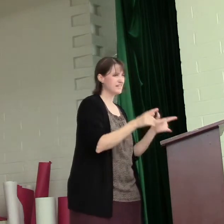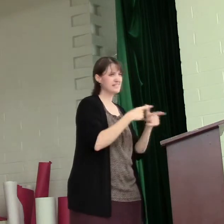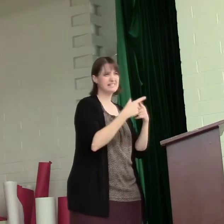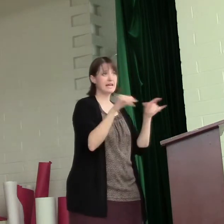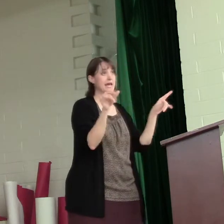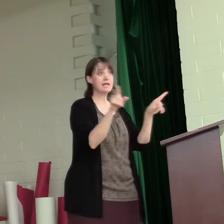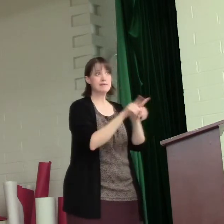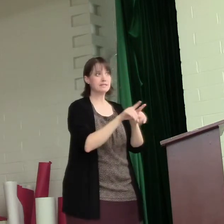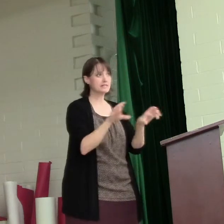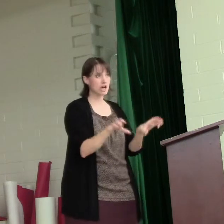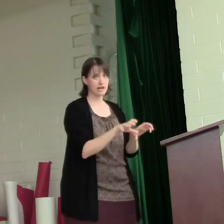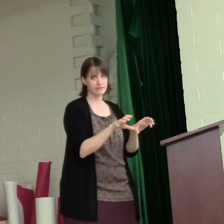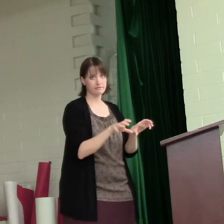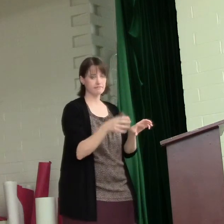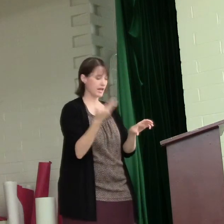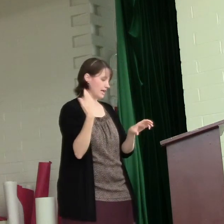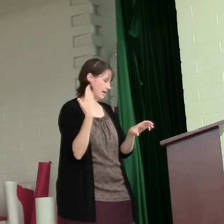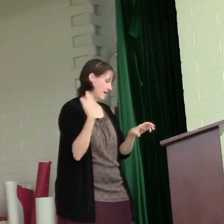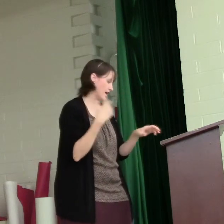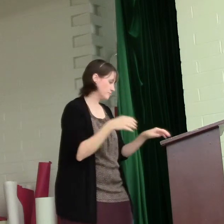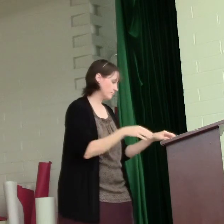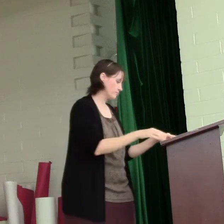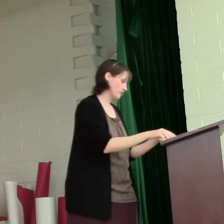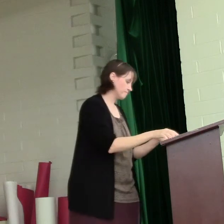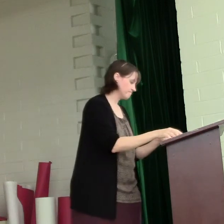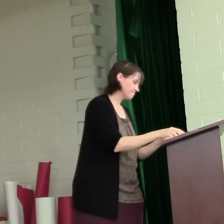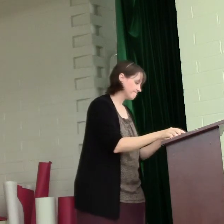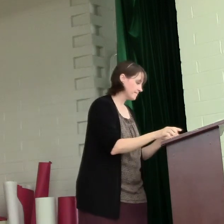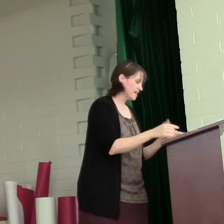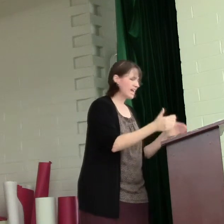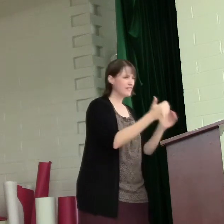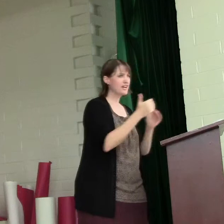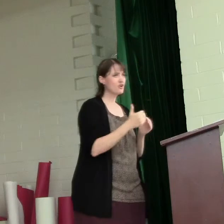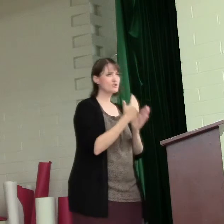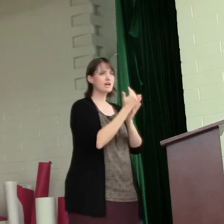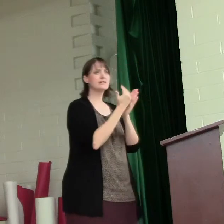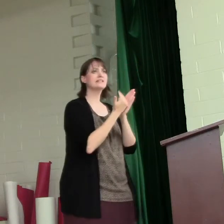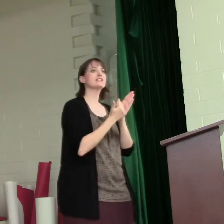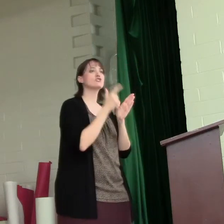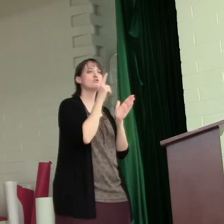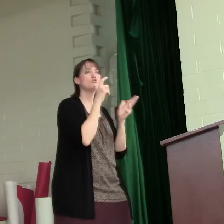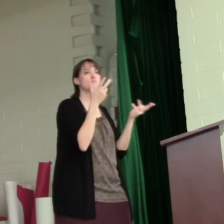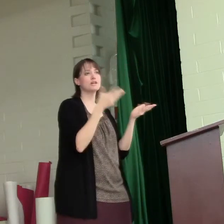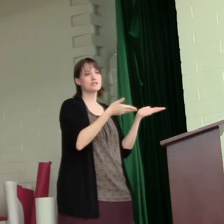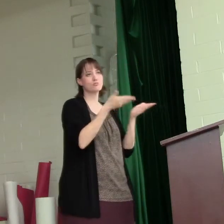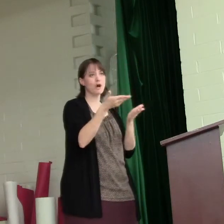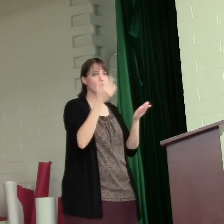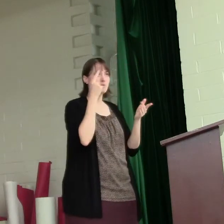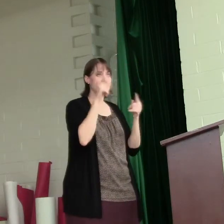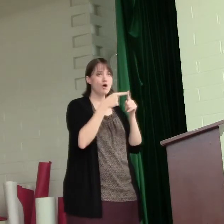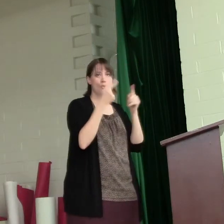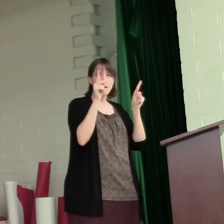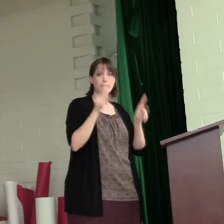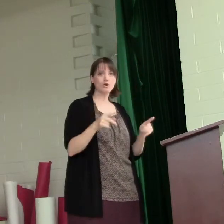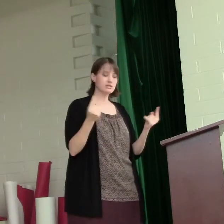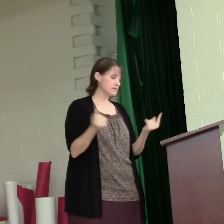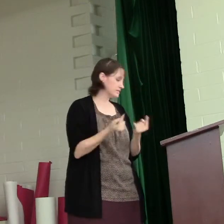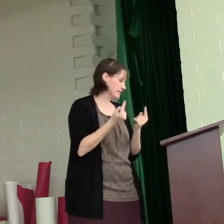the same is done as before. And then it goes on to list who brings what. When a person